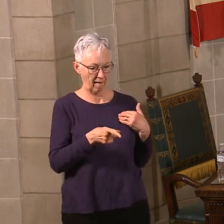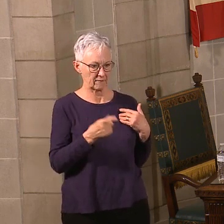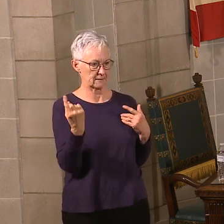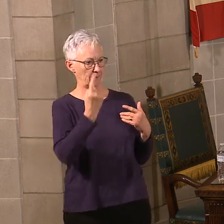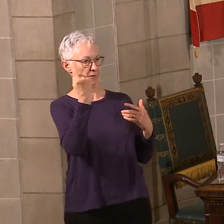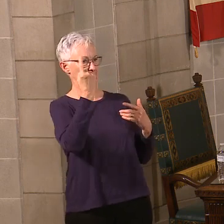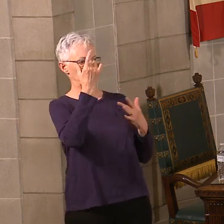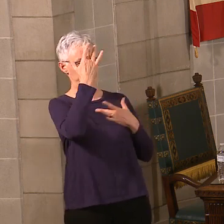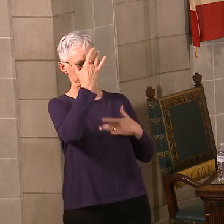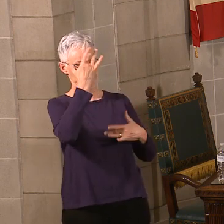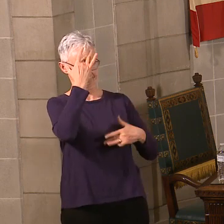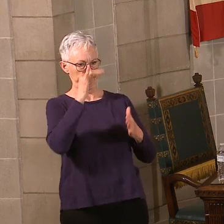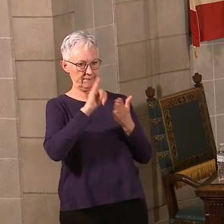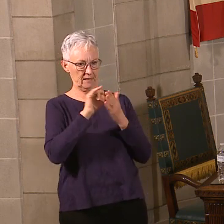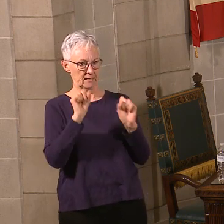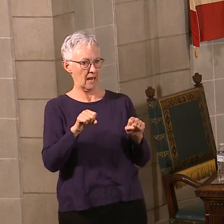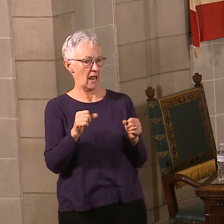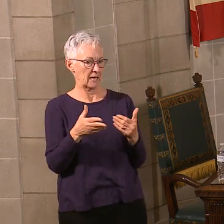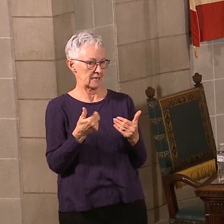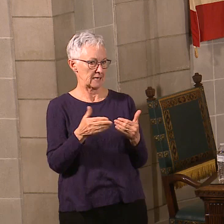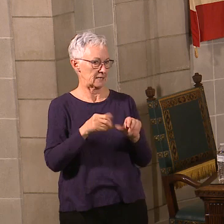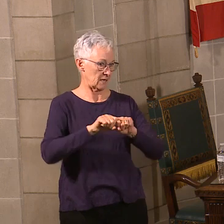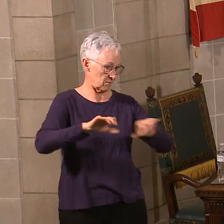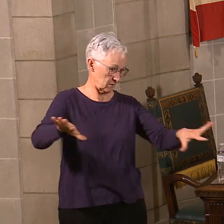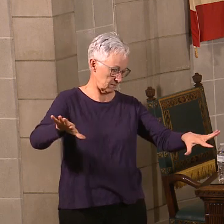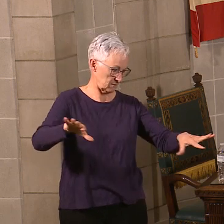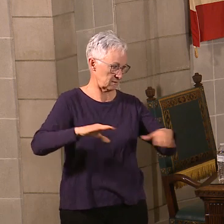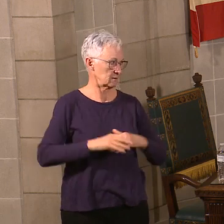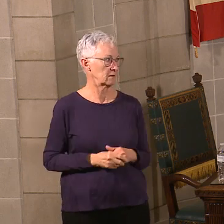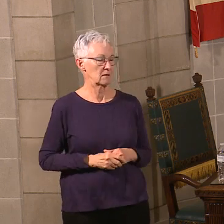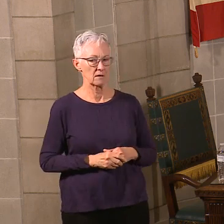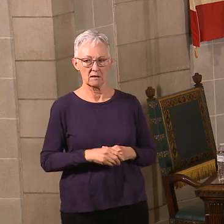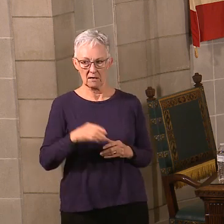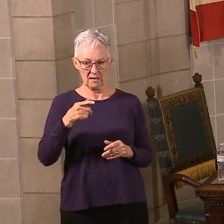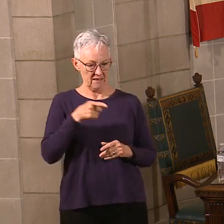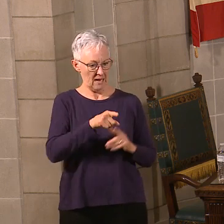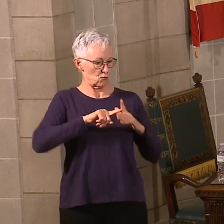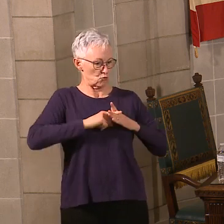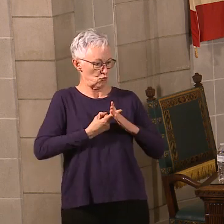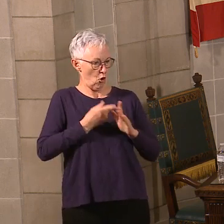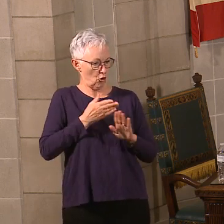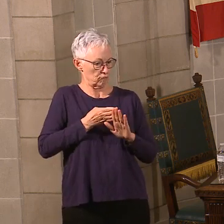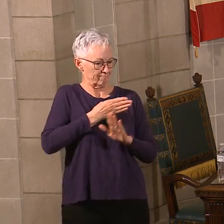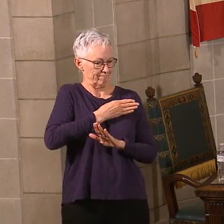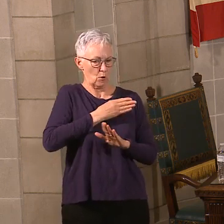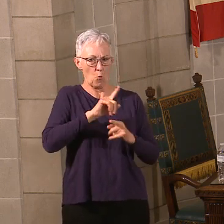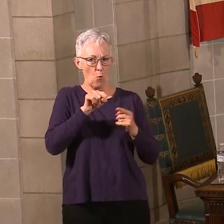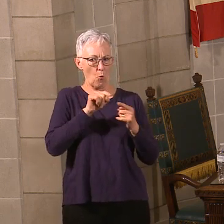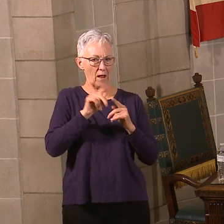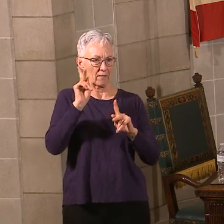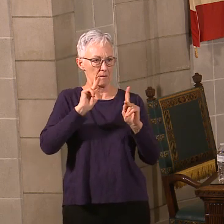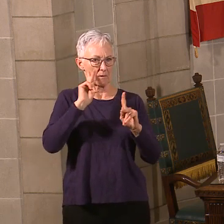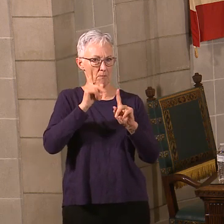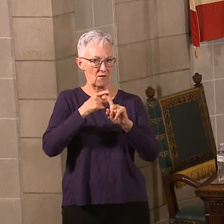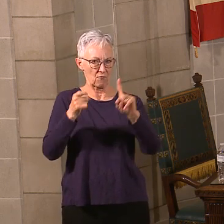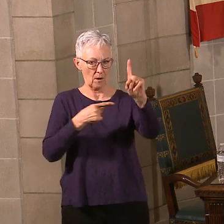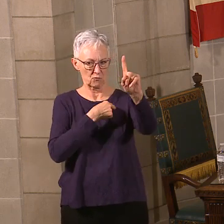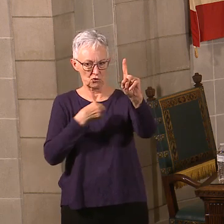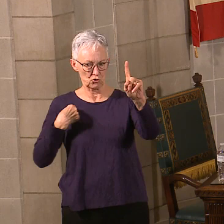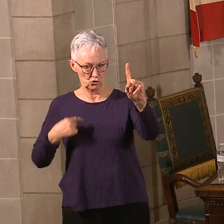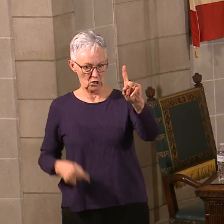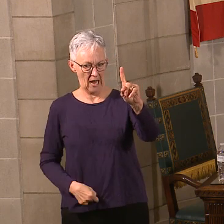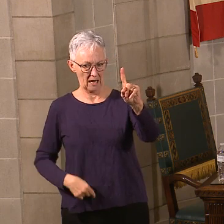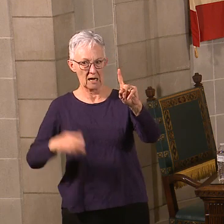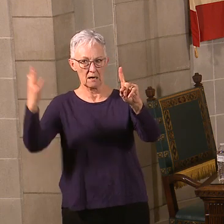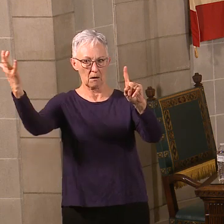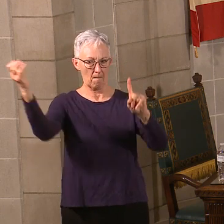on when the repatriates from China came back, and then the Crown Princess and the Diamond Princess